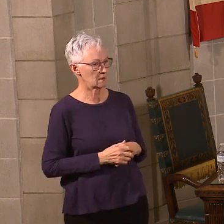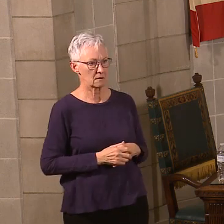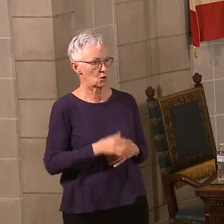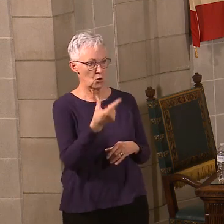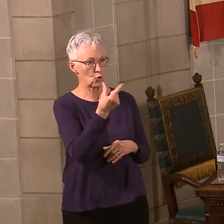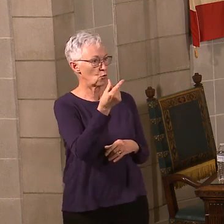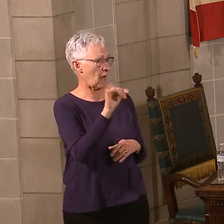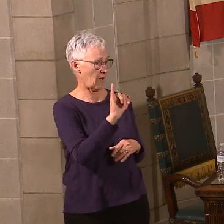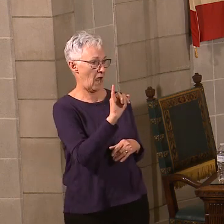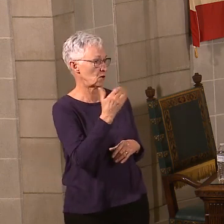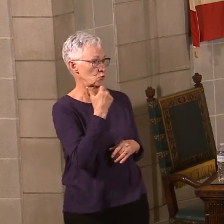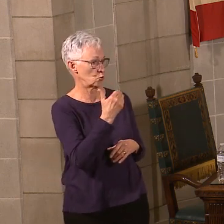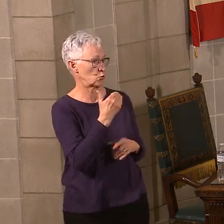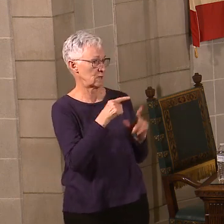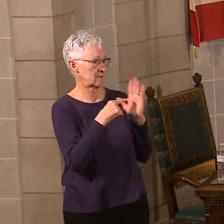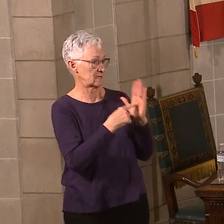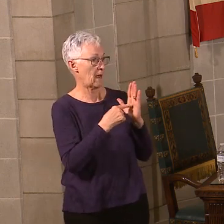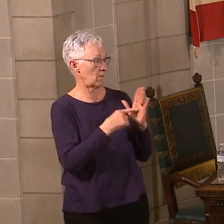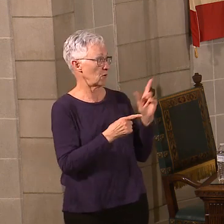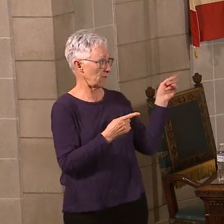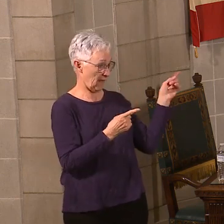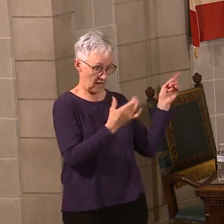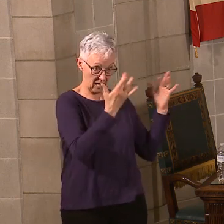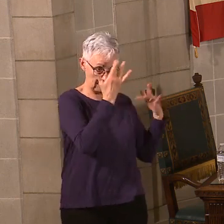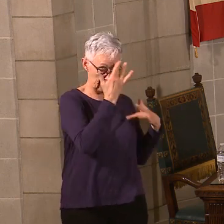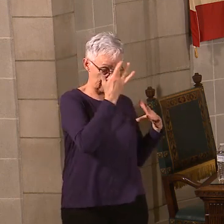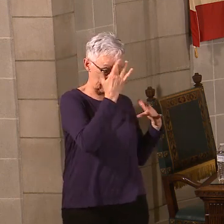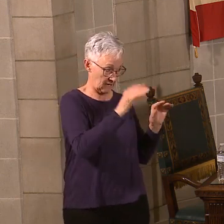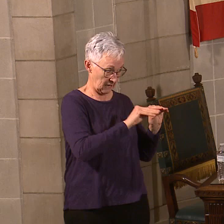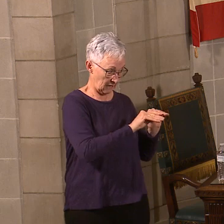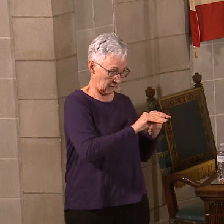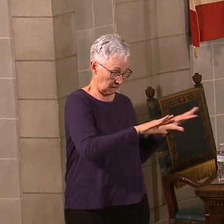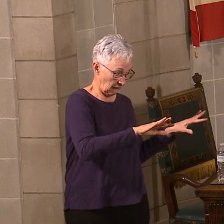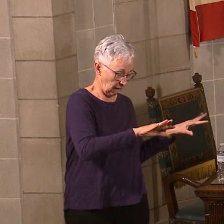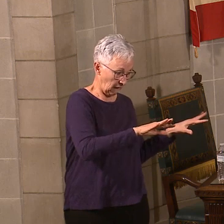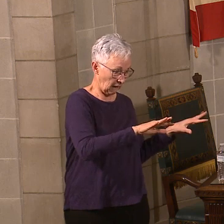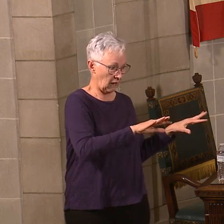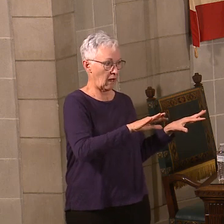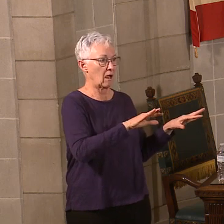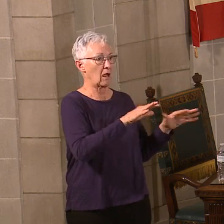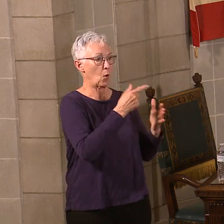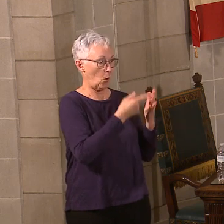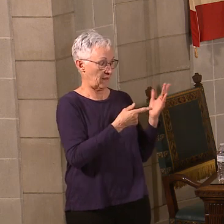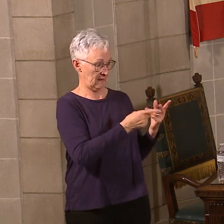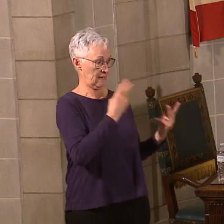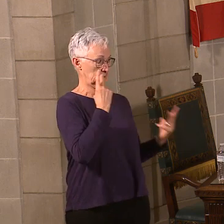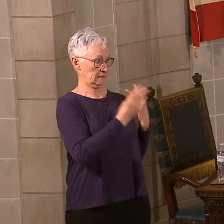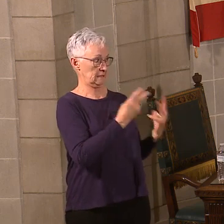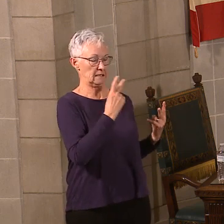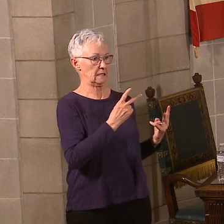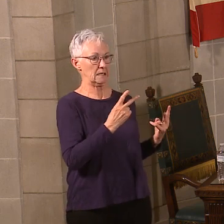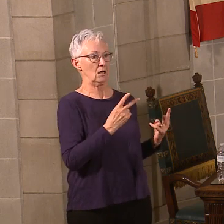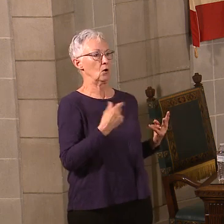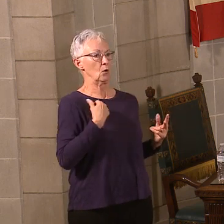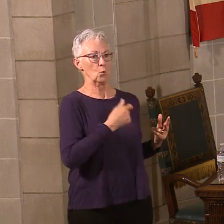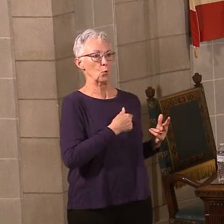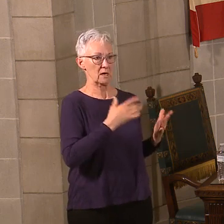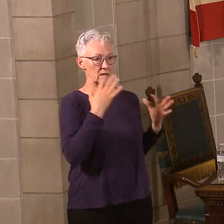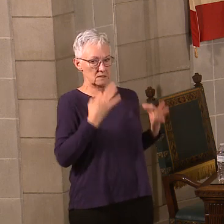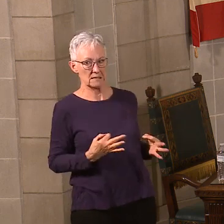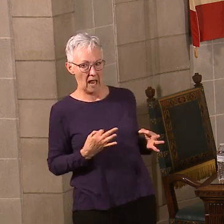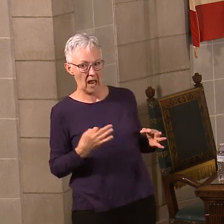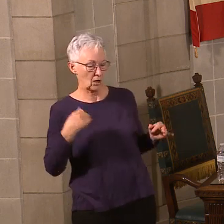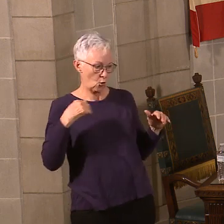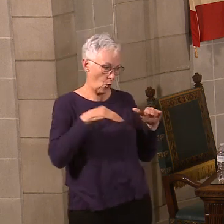great example of how we're doing more, right? So after hearing from the folks specifically there with regard to what they were seeing, looking at some of our own test